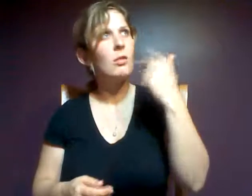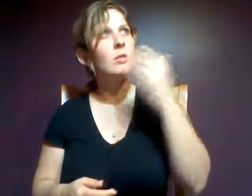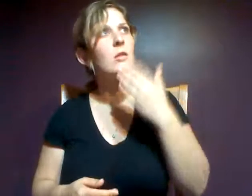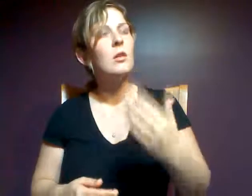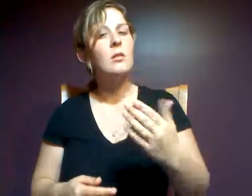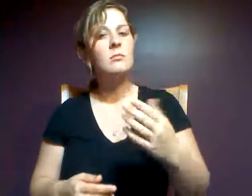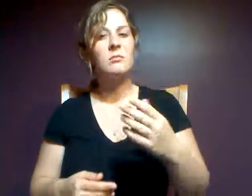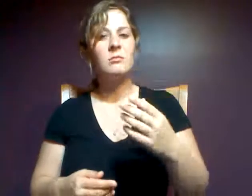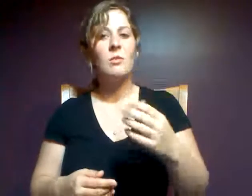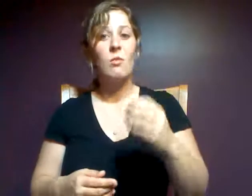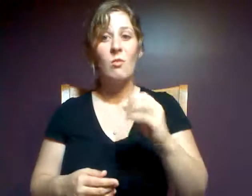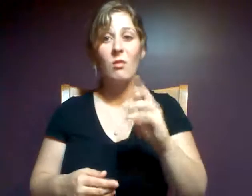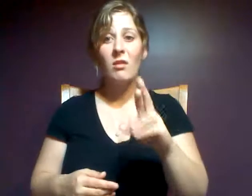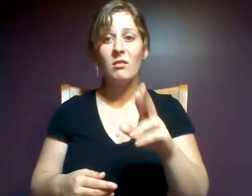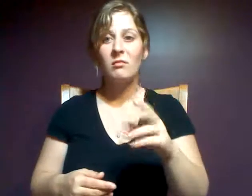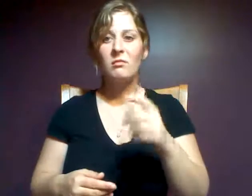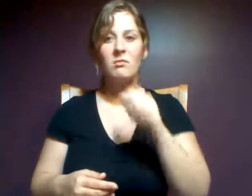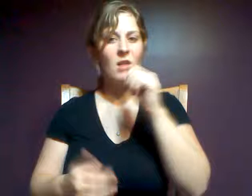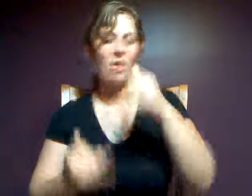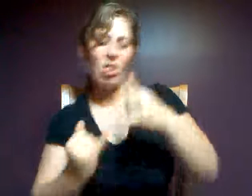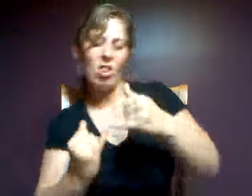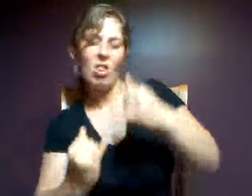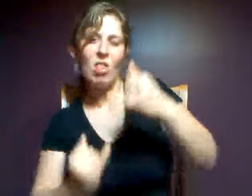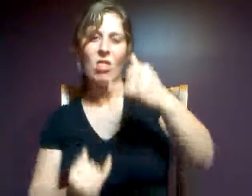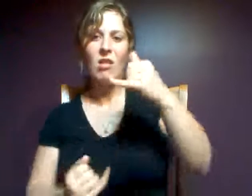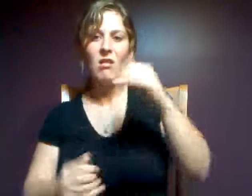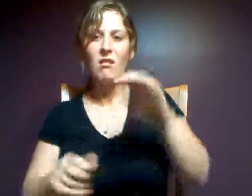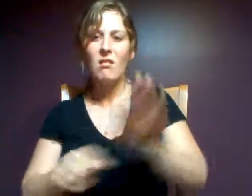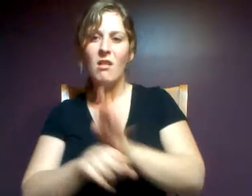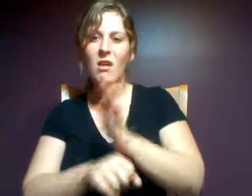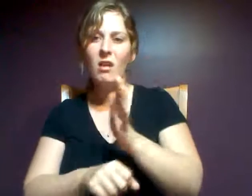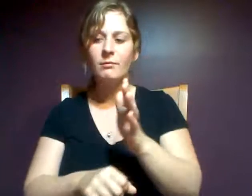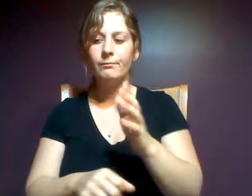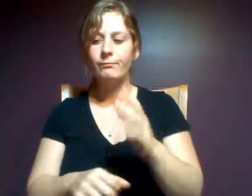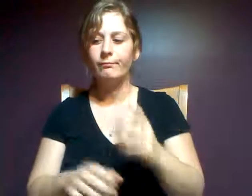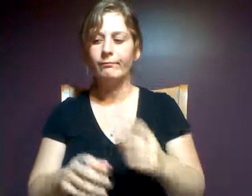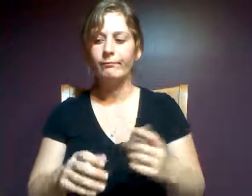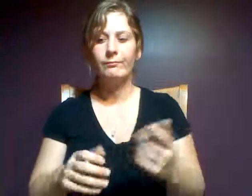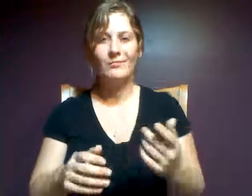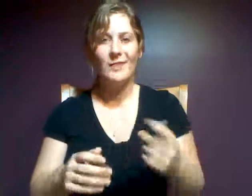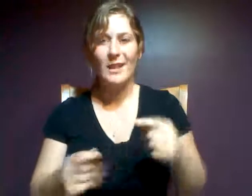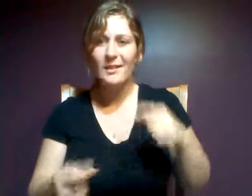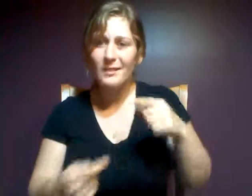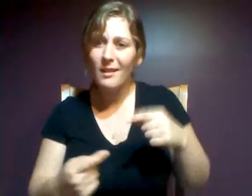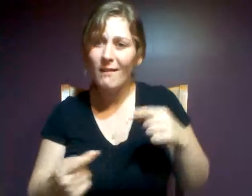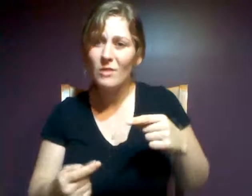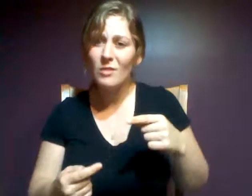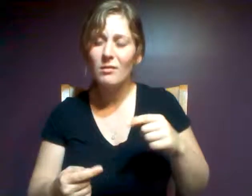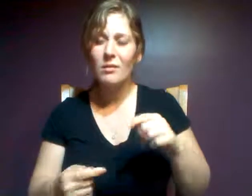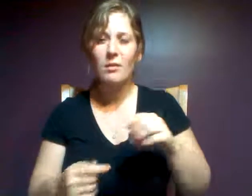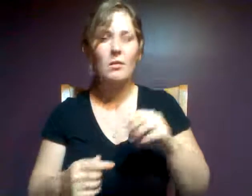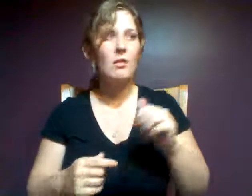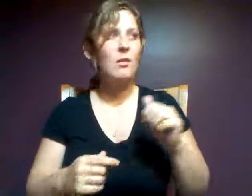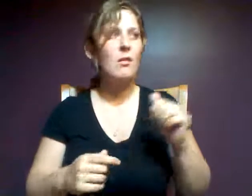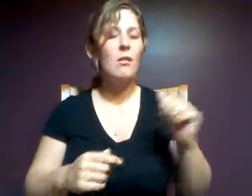this. And this is consistent across Finland, the US, and China, and is true regardless of how